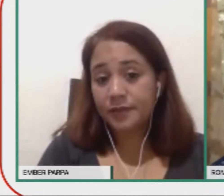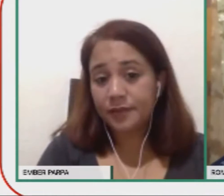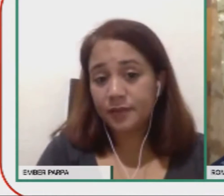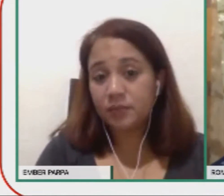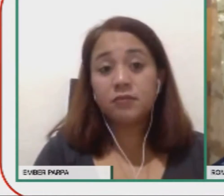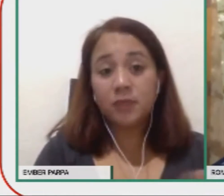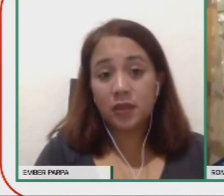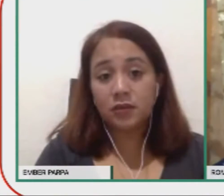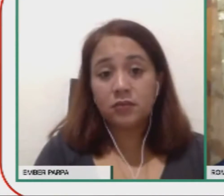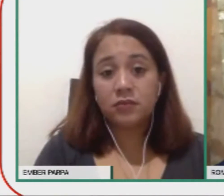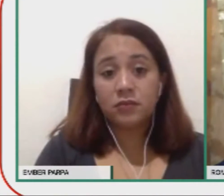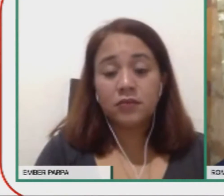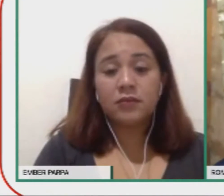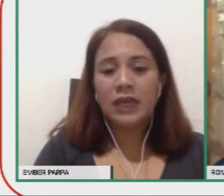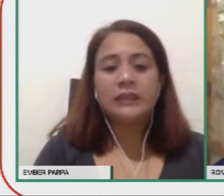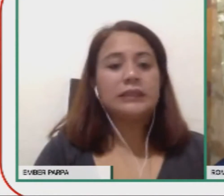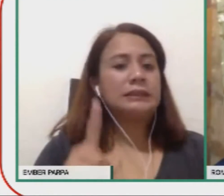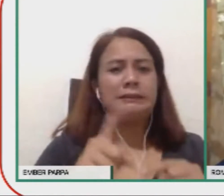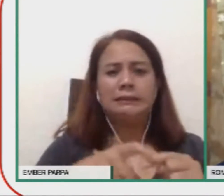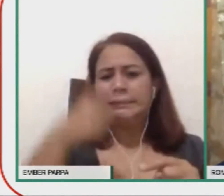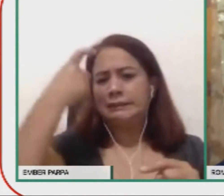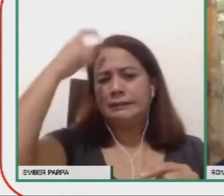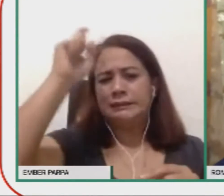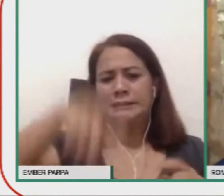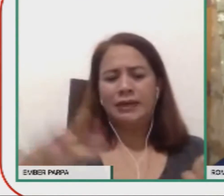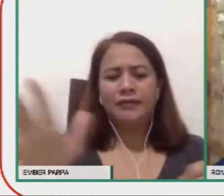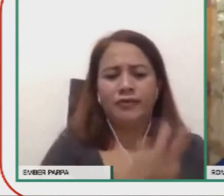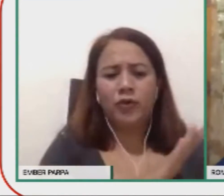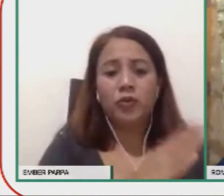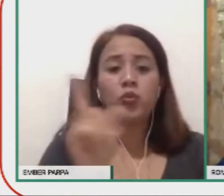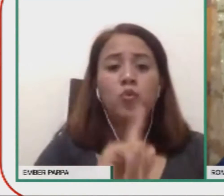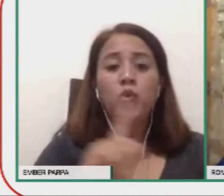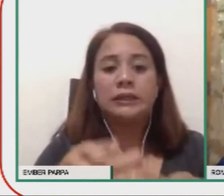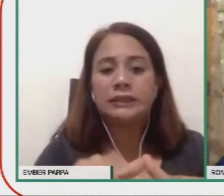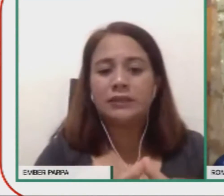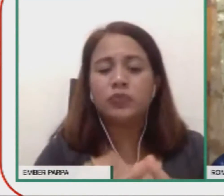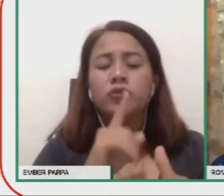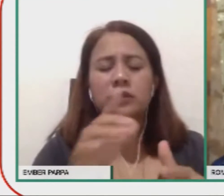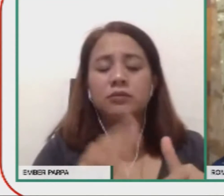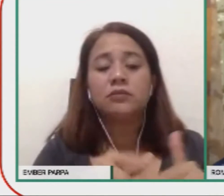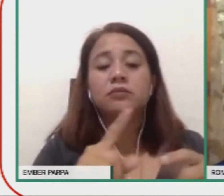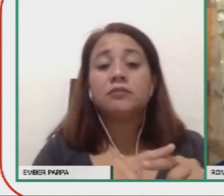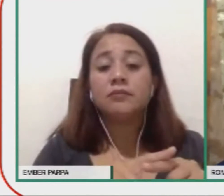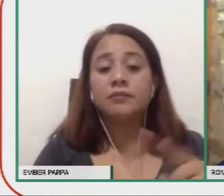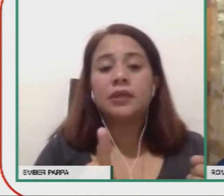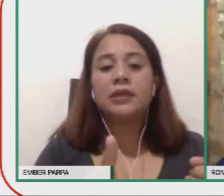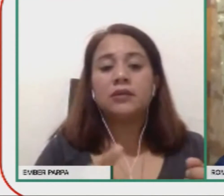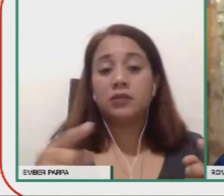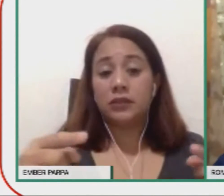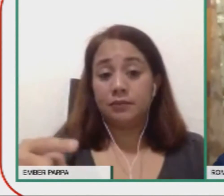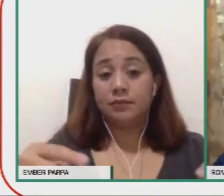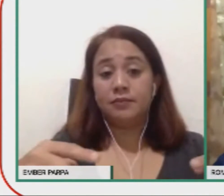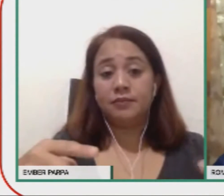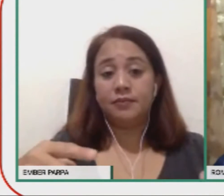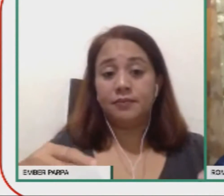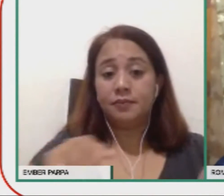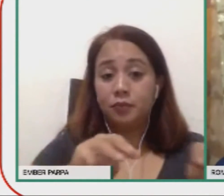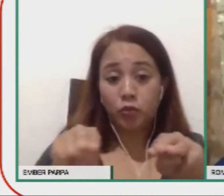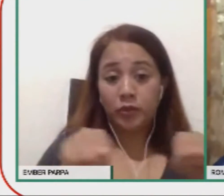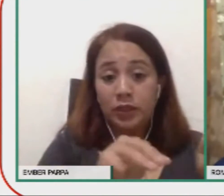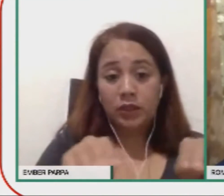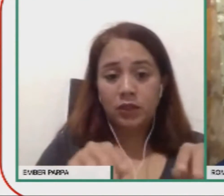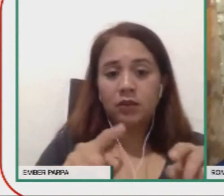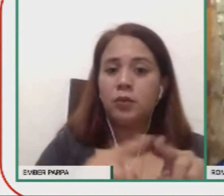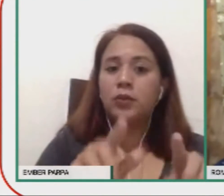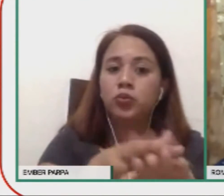I cannot understand fully what his disability was, but his mobility was very, very